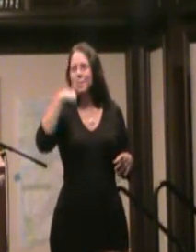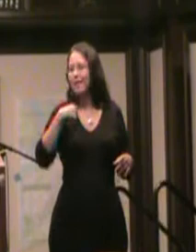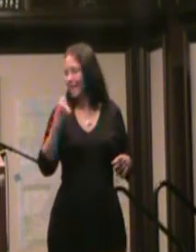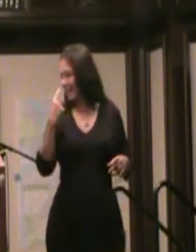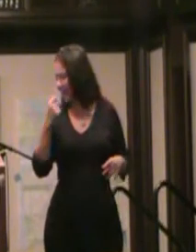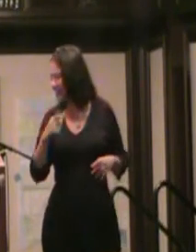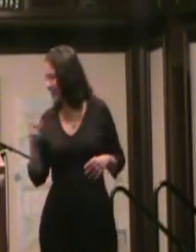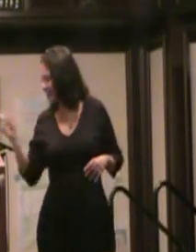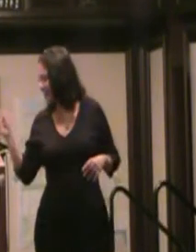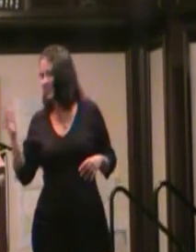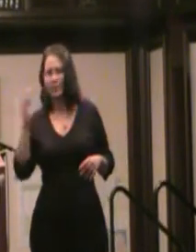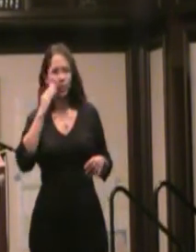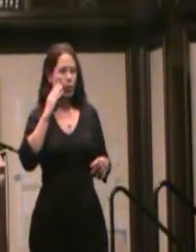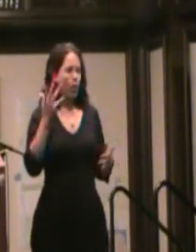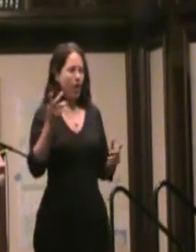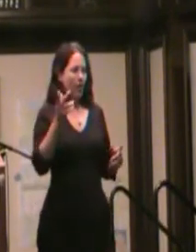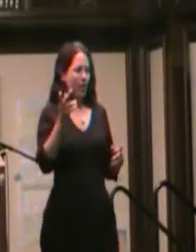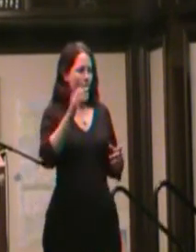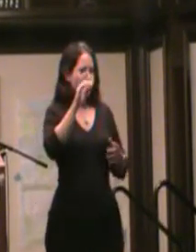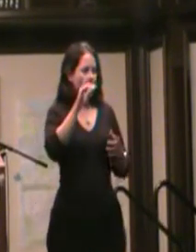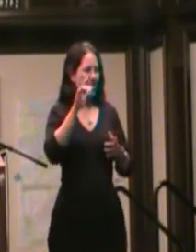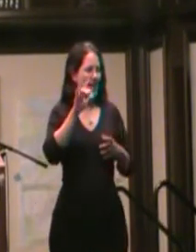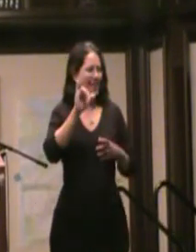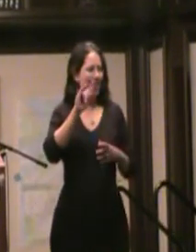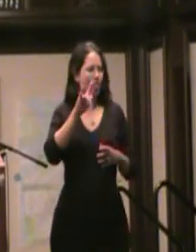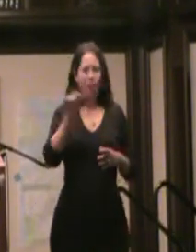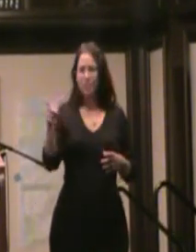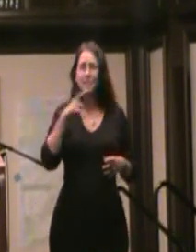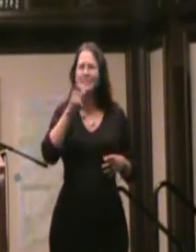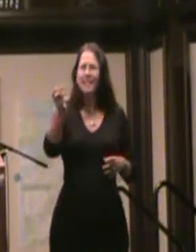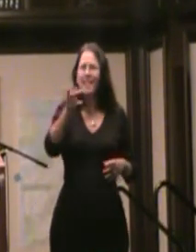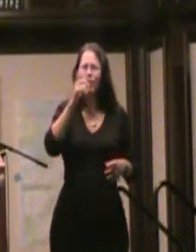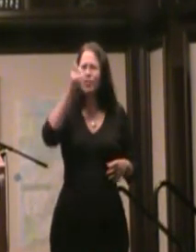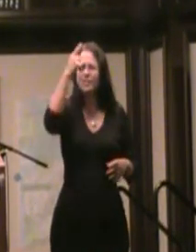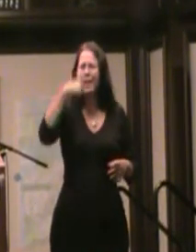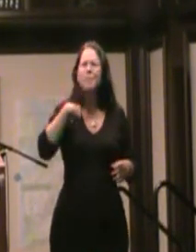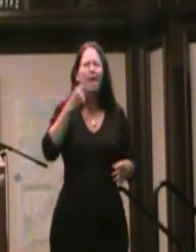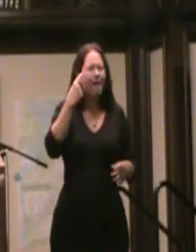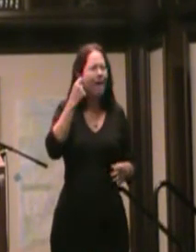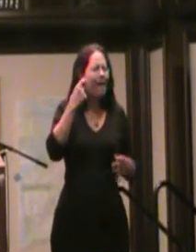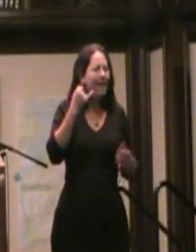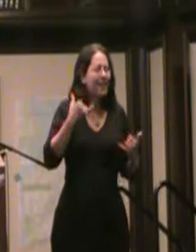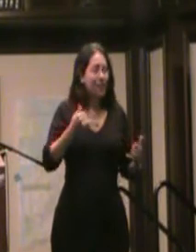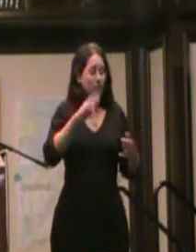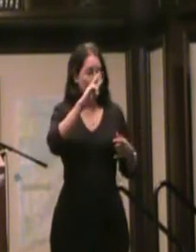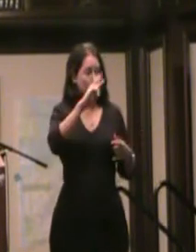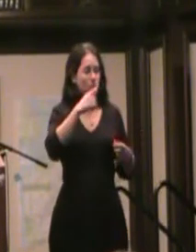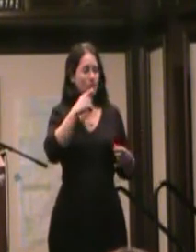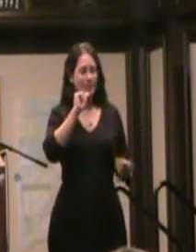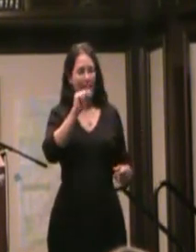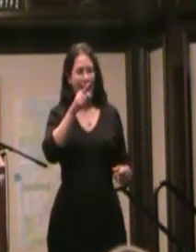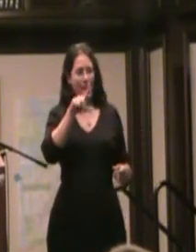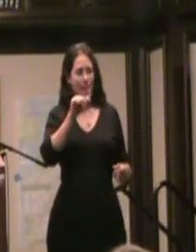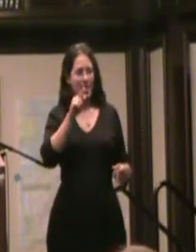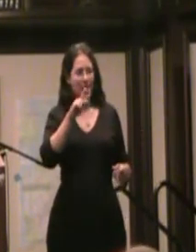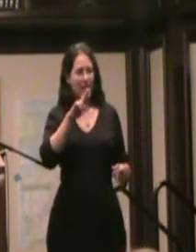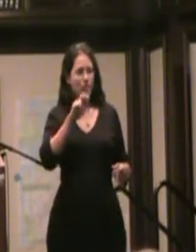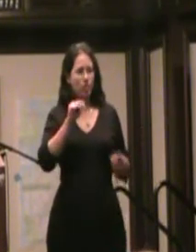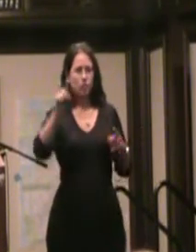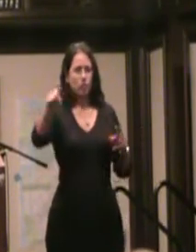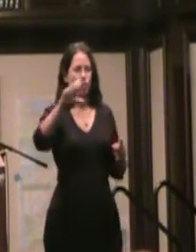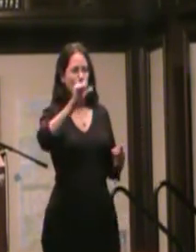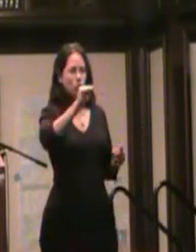Now you know why your in-laws don't understand you. Okay. How about number two? Application?